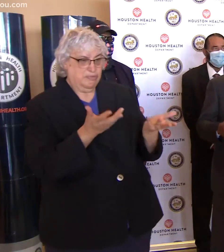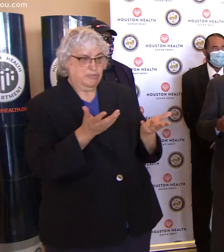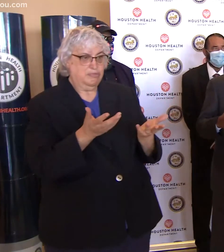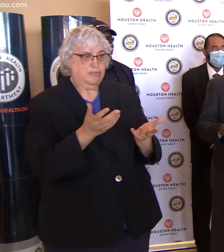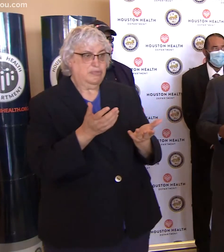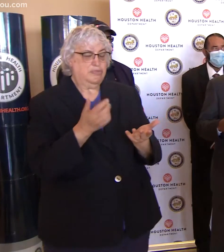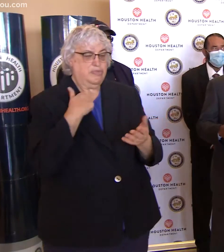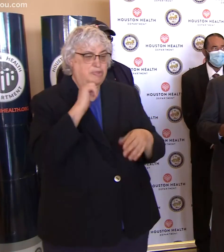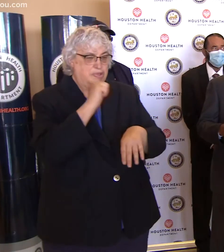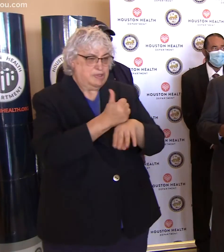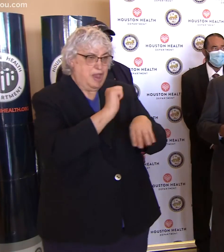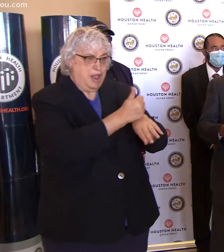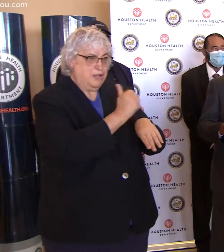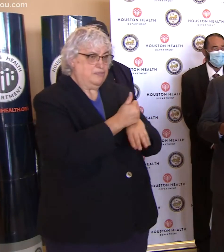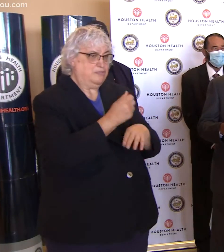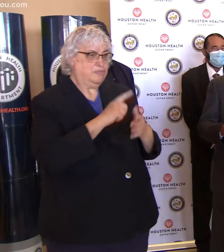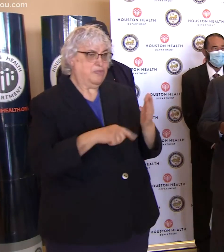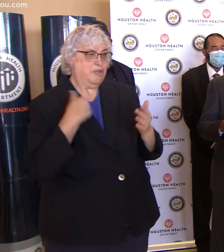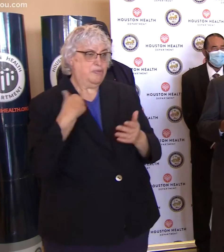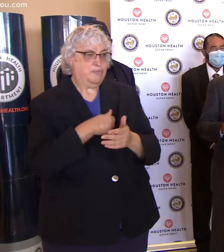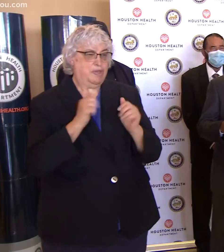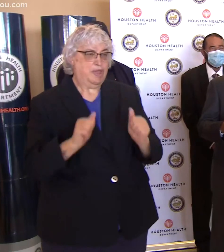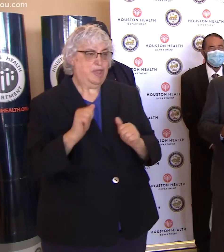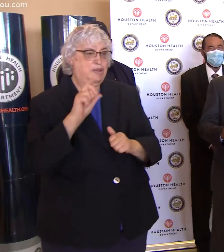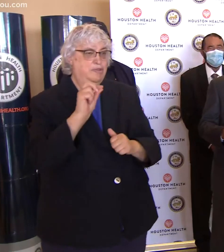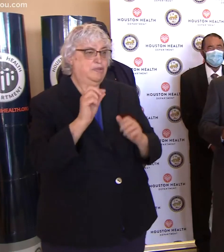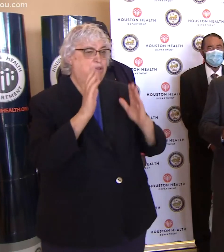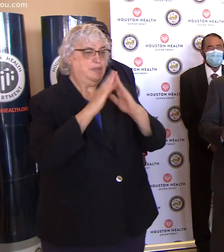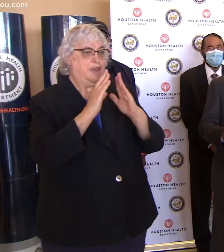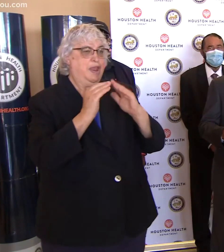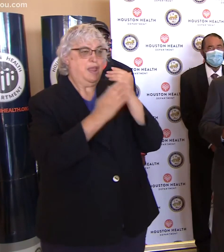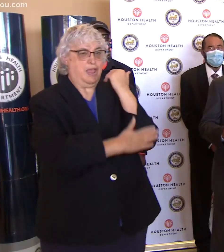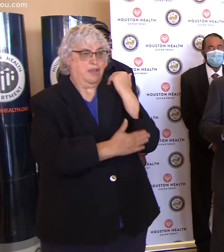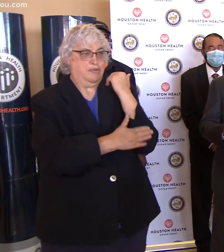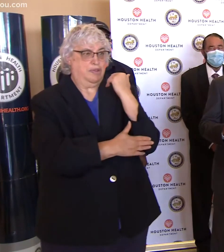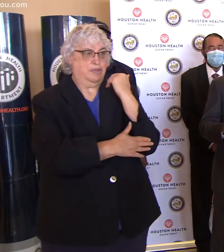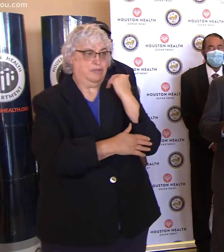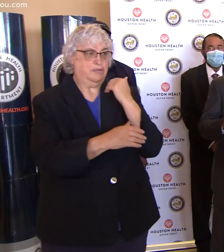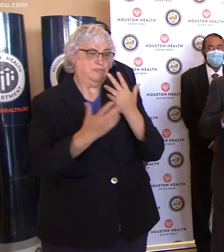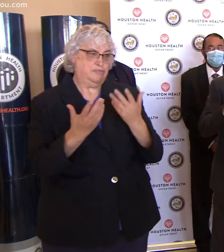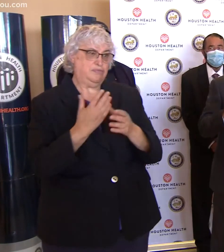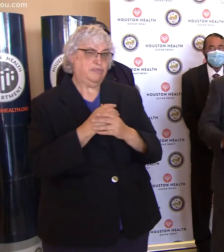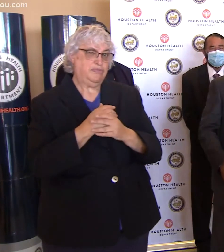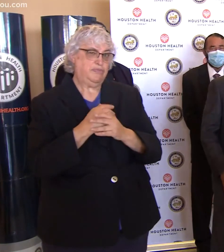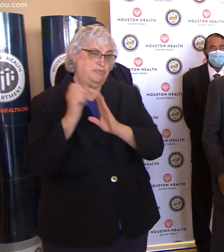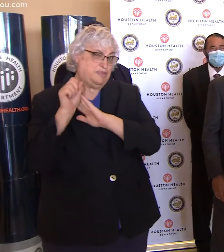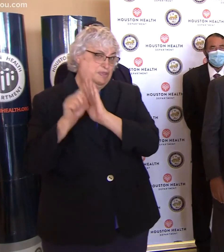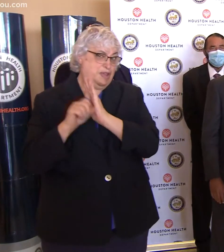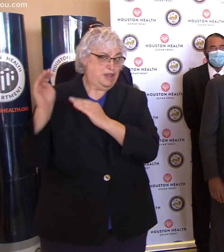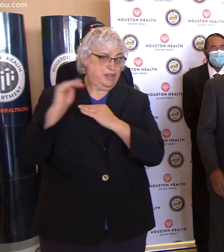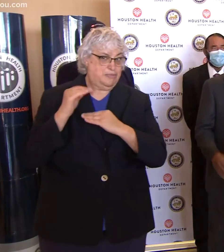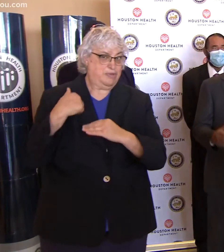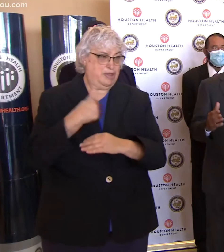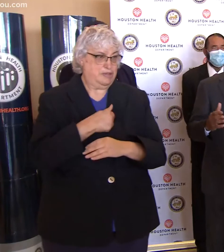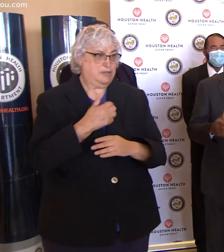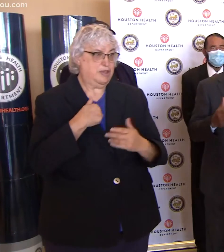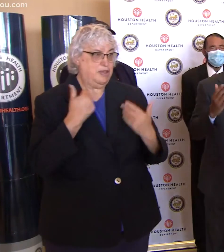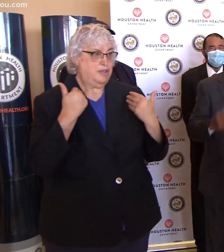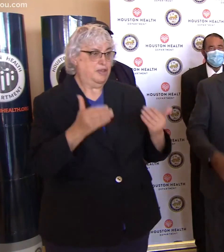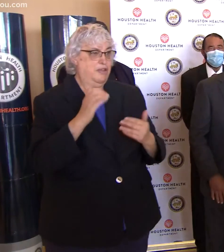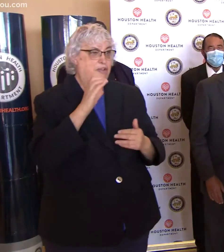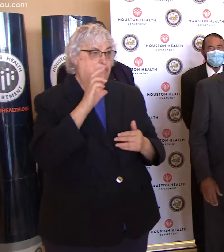the things that we can do within the cities and the county's abilities. I was contemplating at one time even doing a